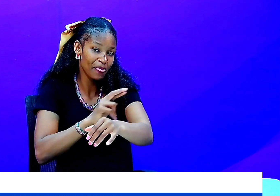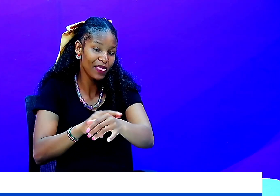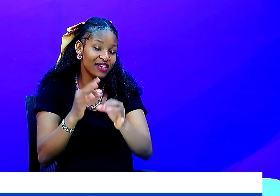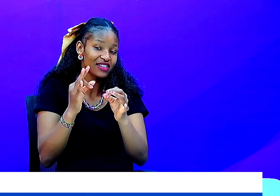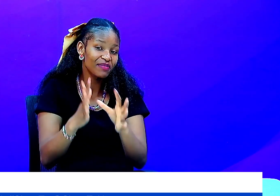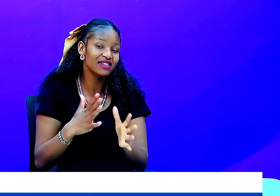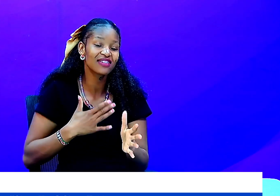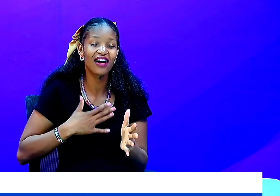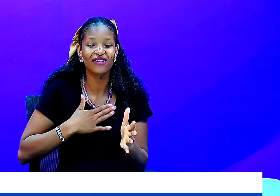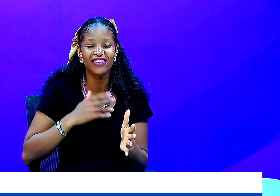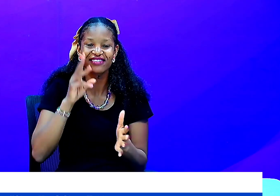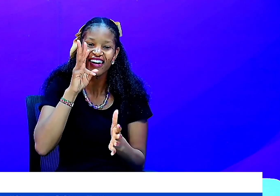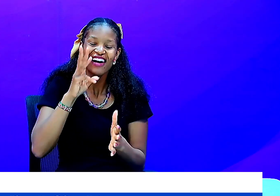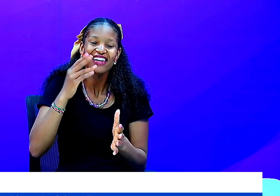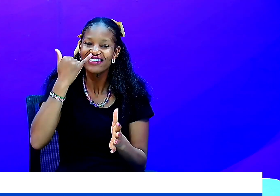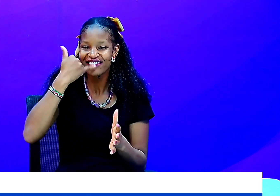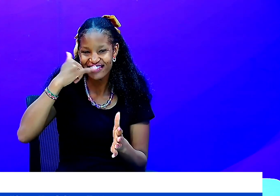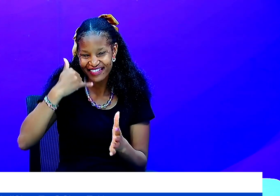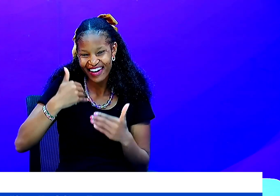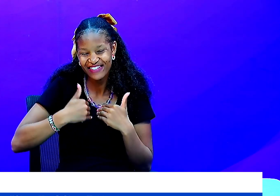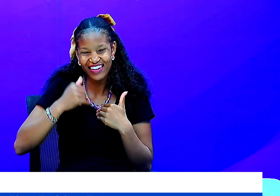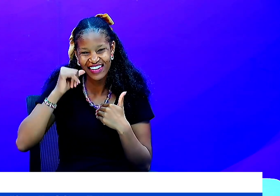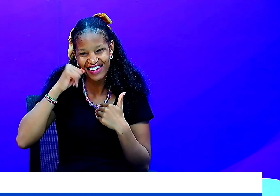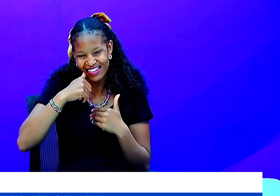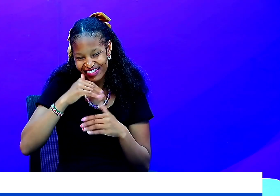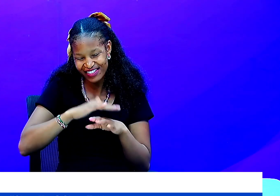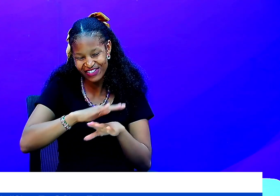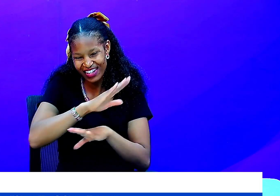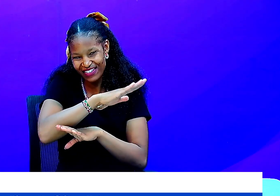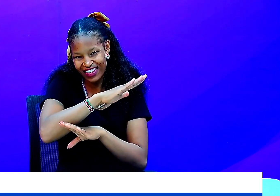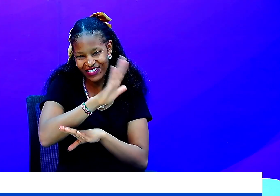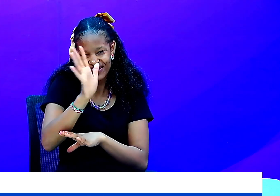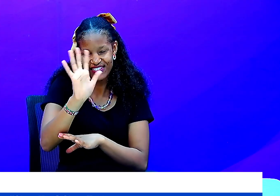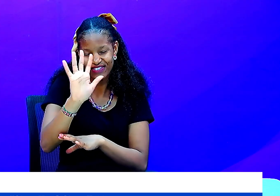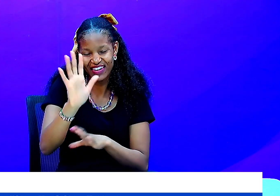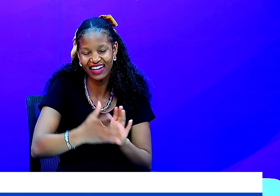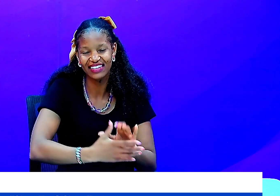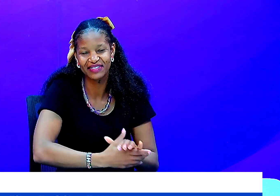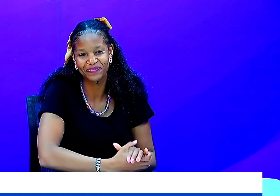watching Science TV News with me, Ruth Wairimu, and my sign language interpreter.